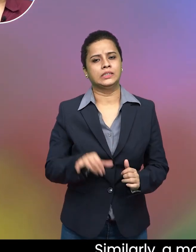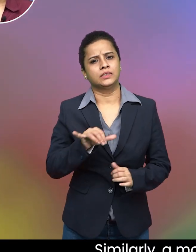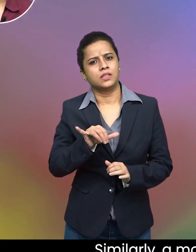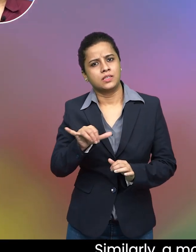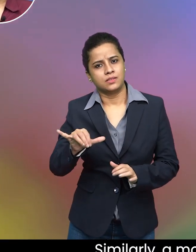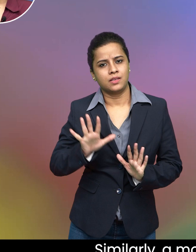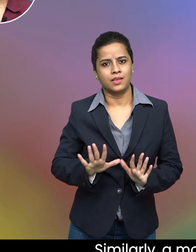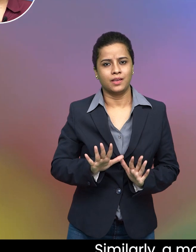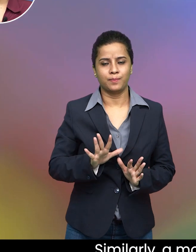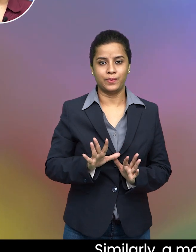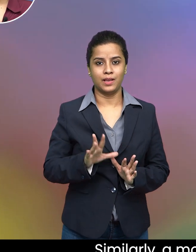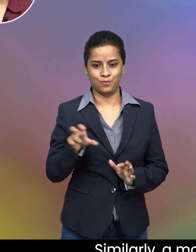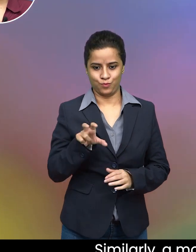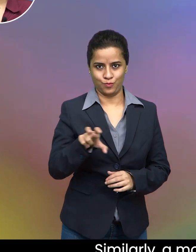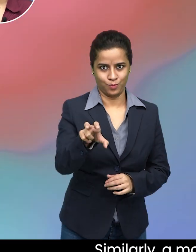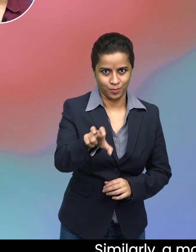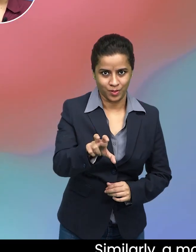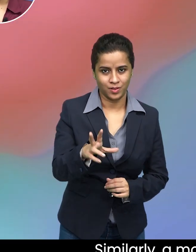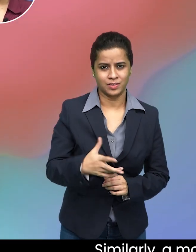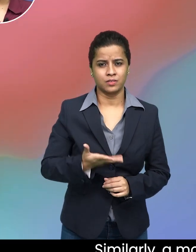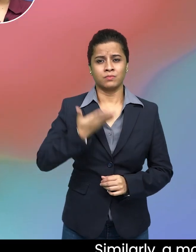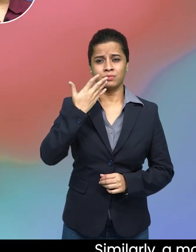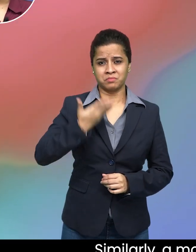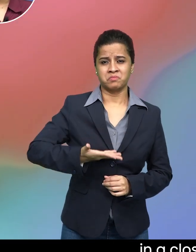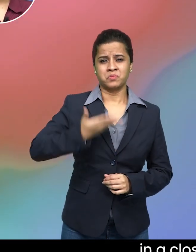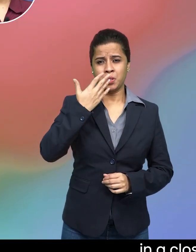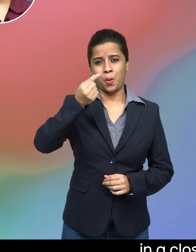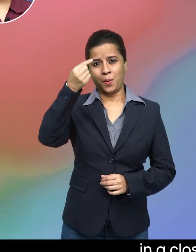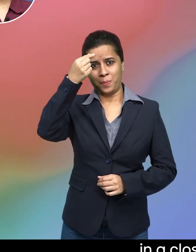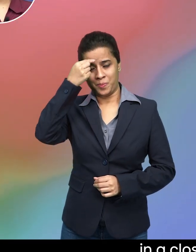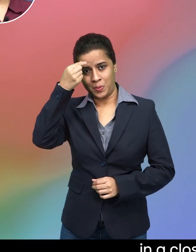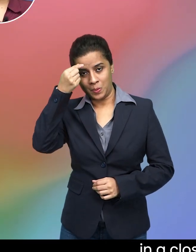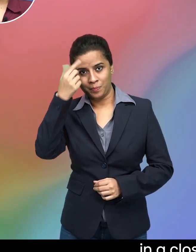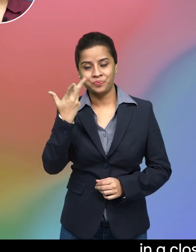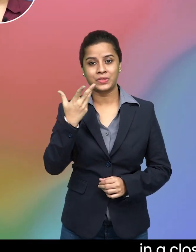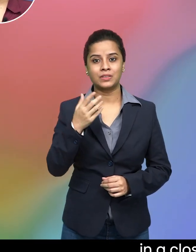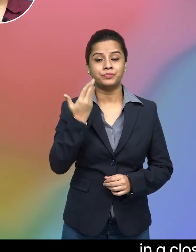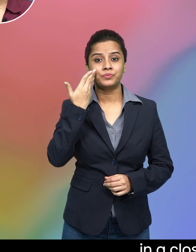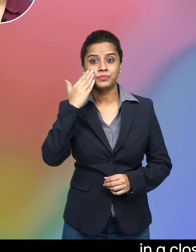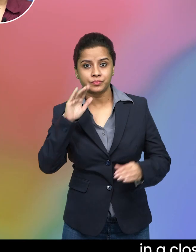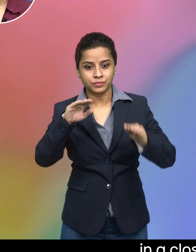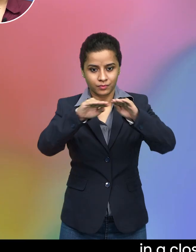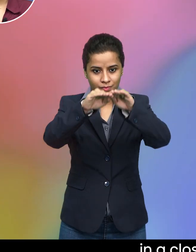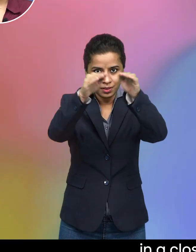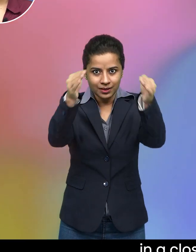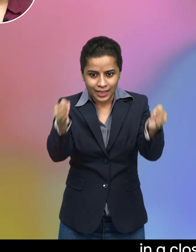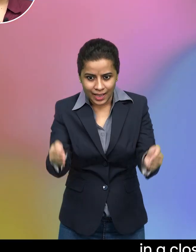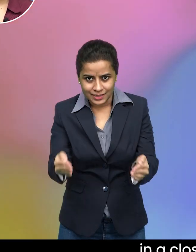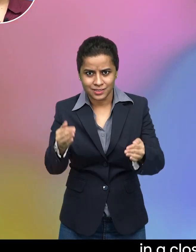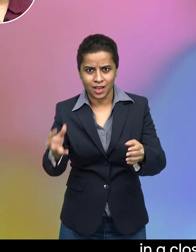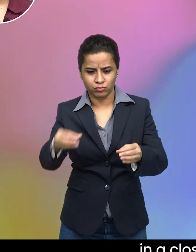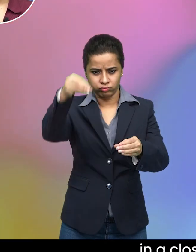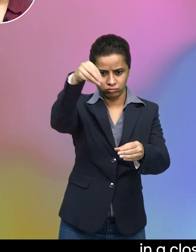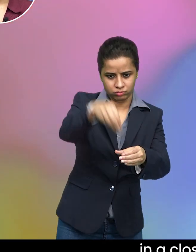Similarly, a mouse would soon suffocate in a closed space of bell jar.